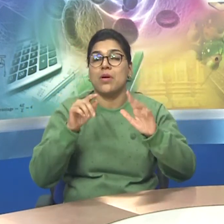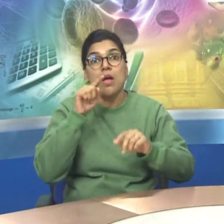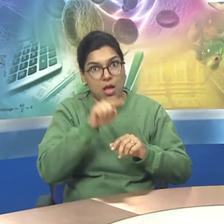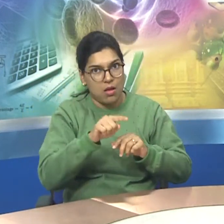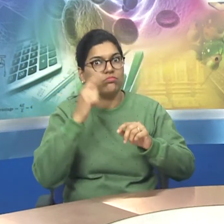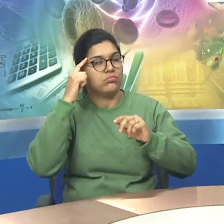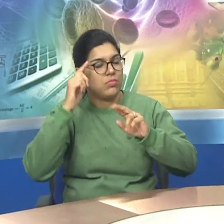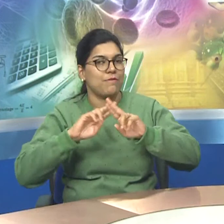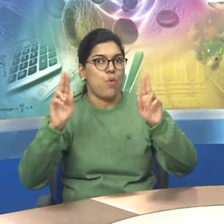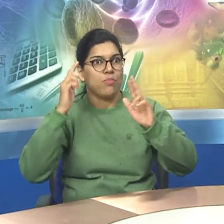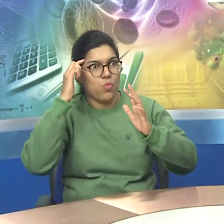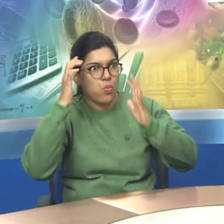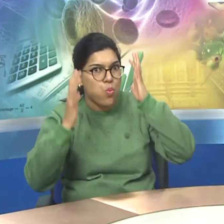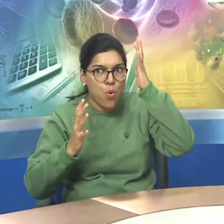worries and tension.